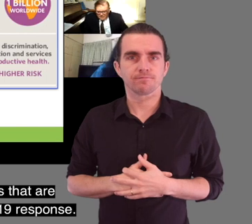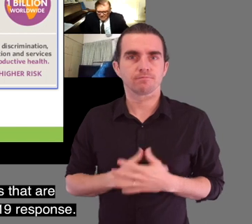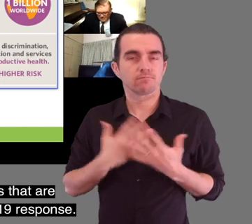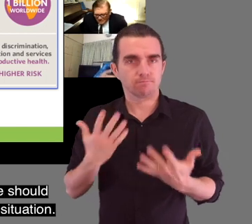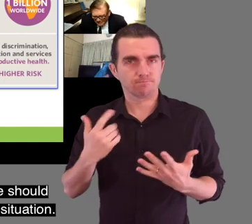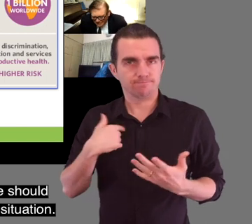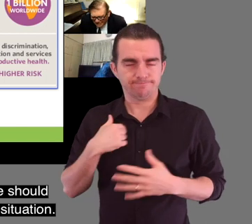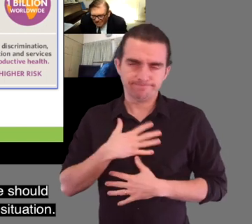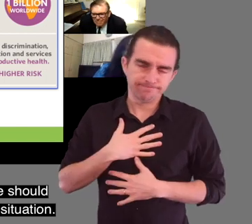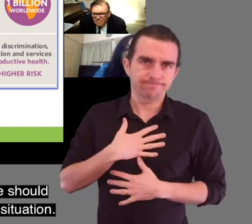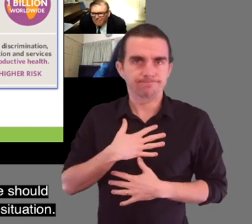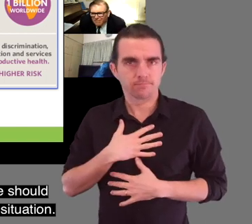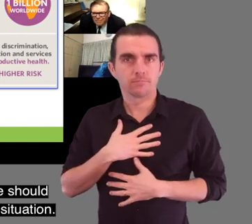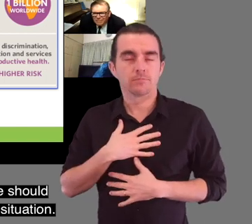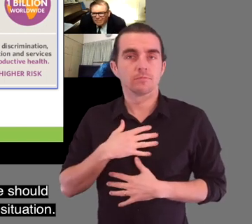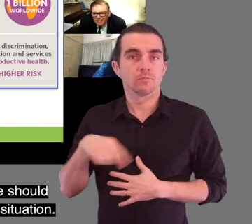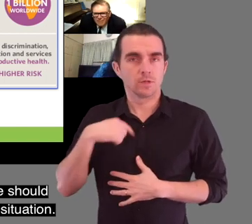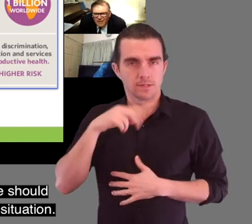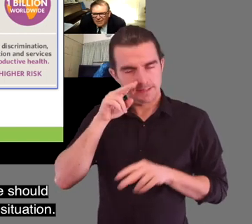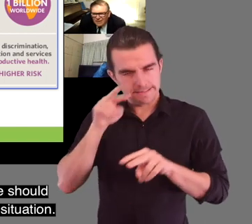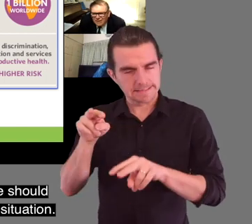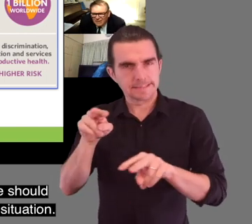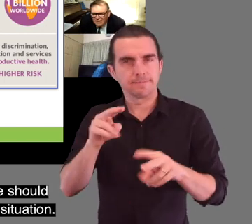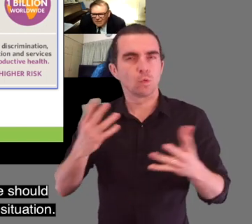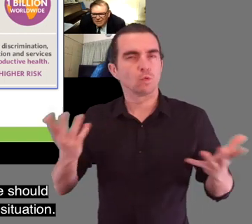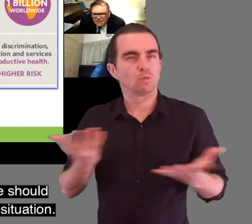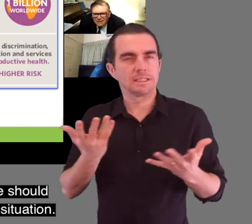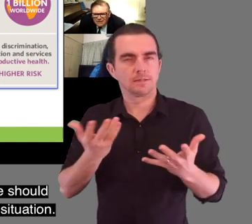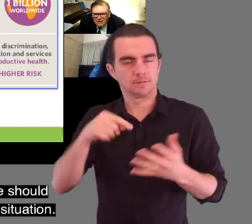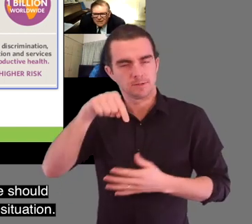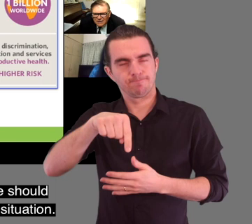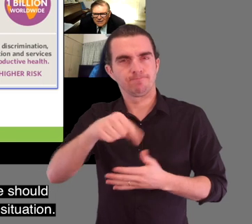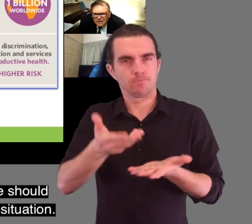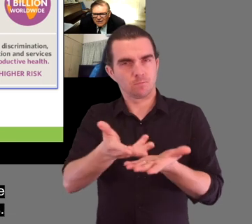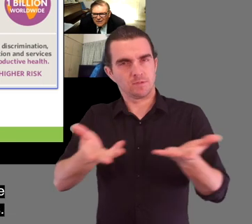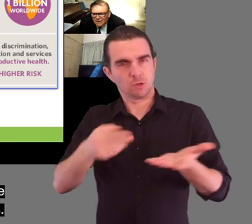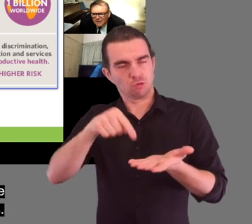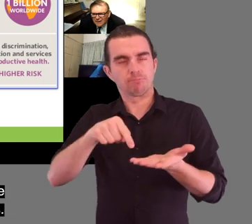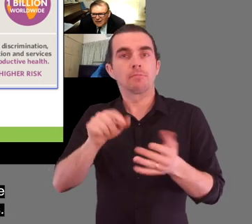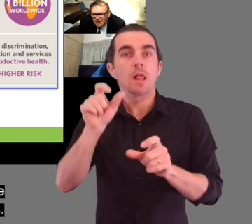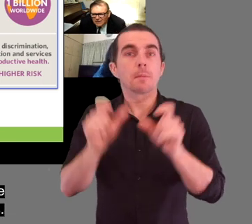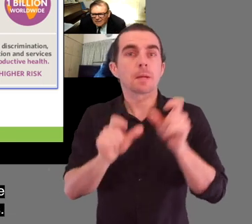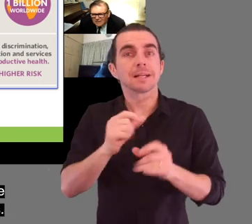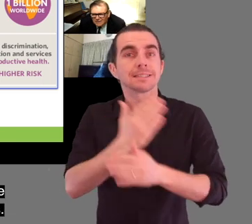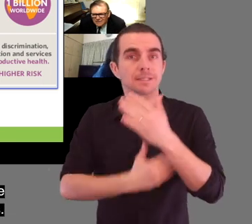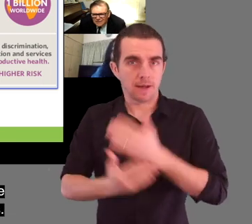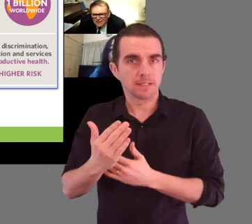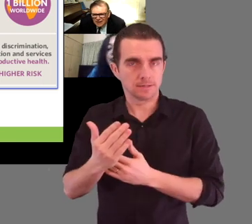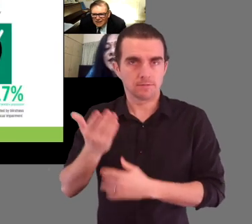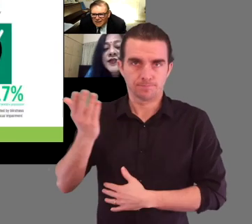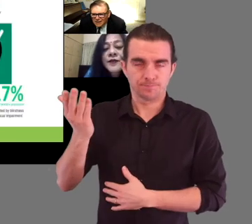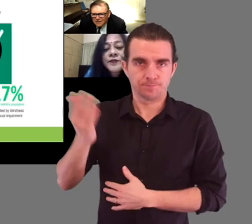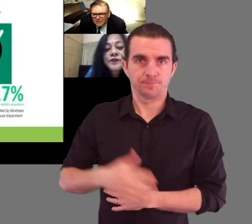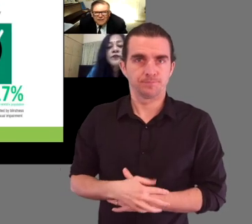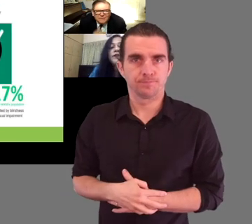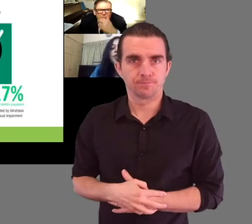huge. Now, the concern is we should understand what is the situation. How are people with disabilities?